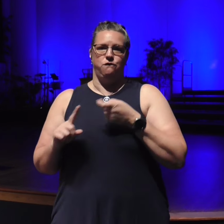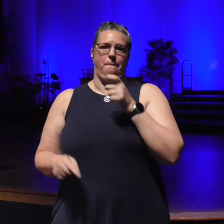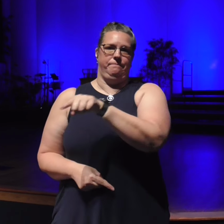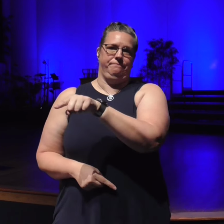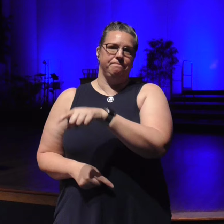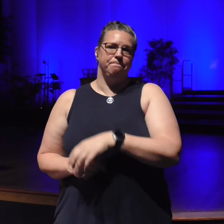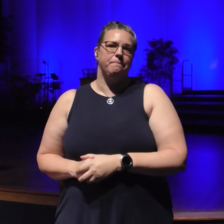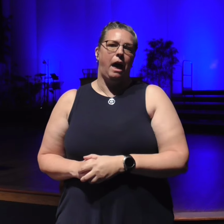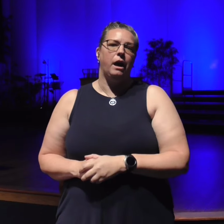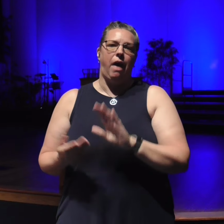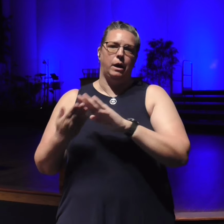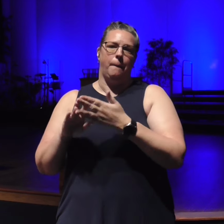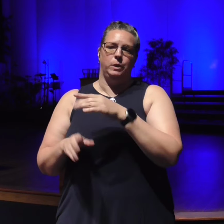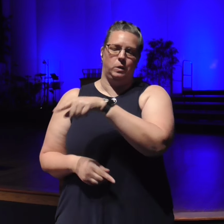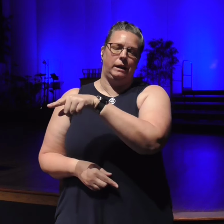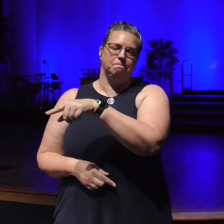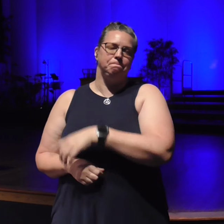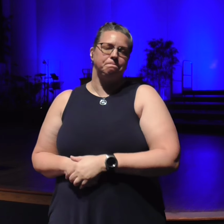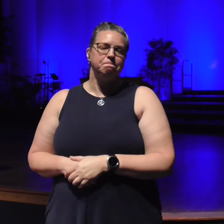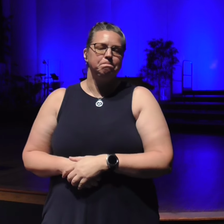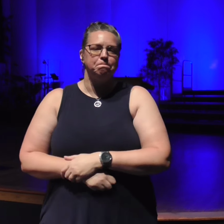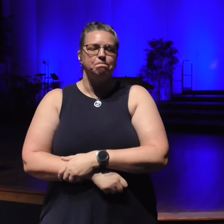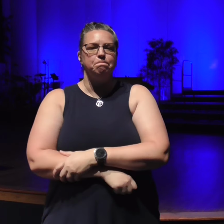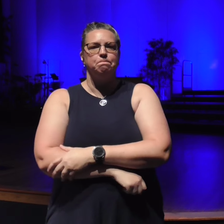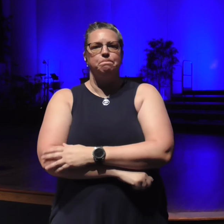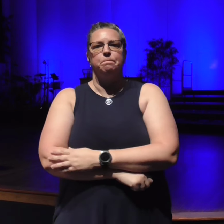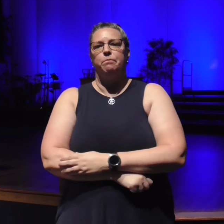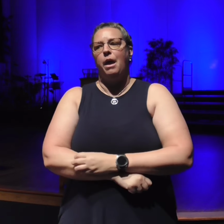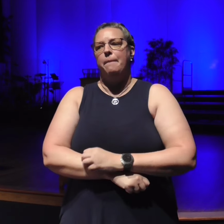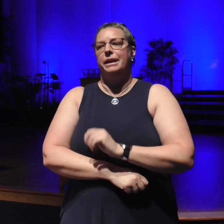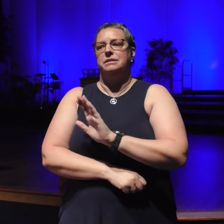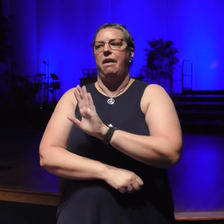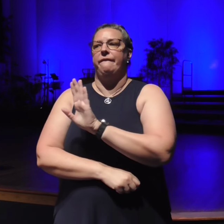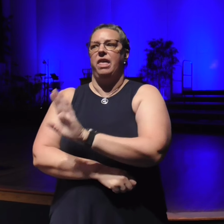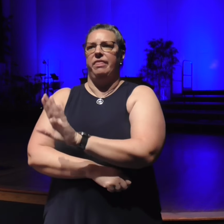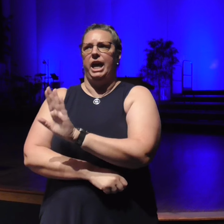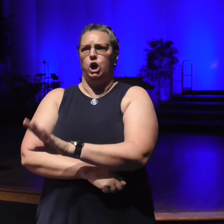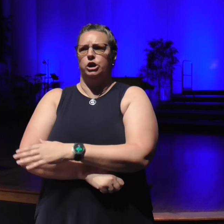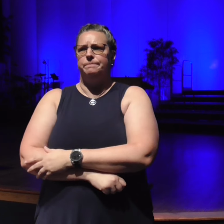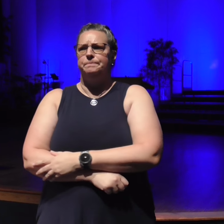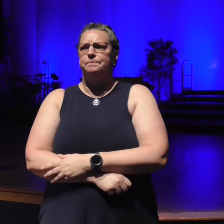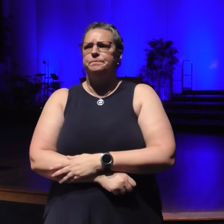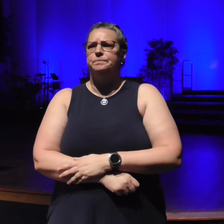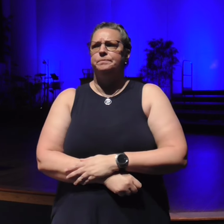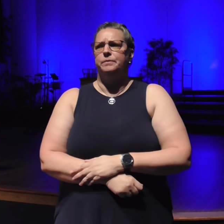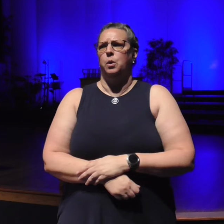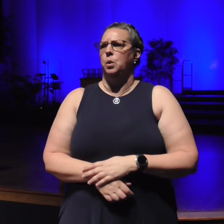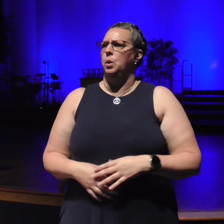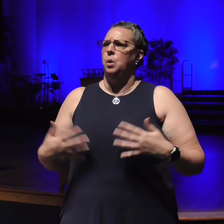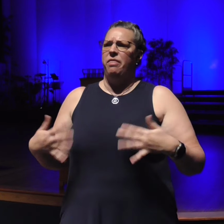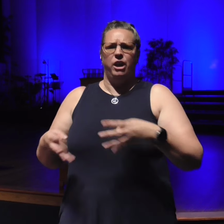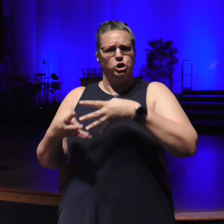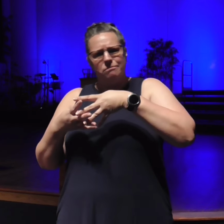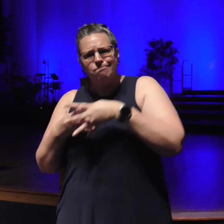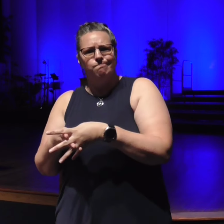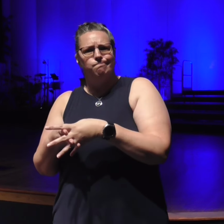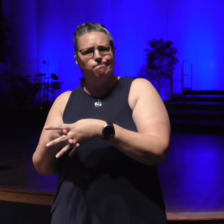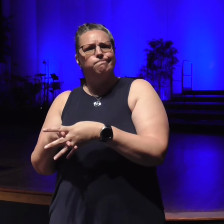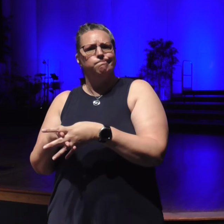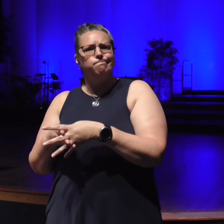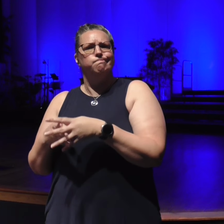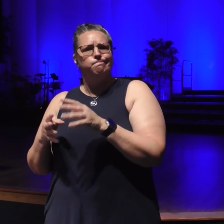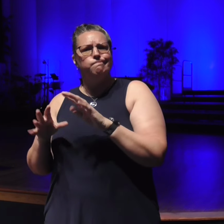community because of they were just salt of the earth kind of people.